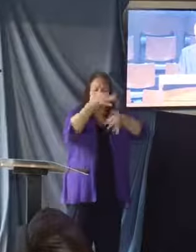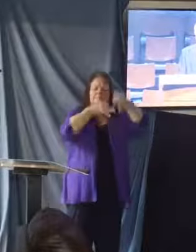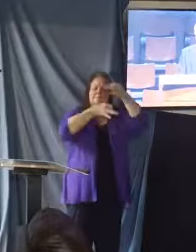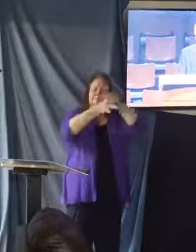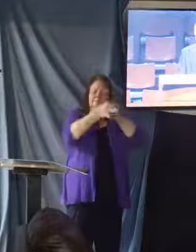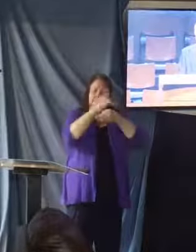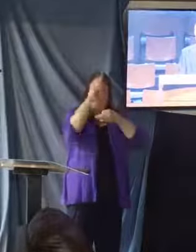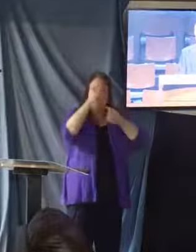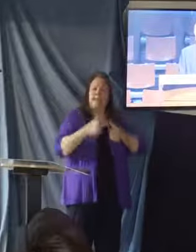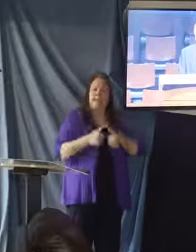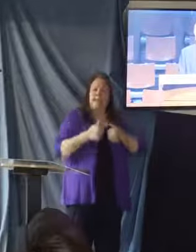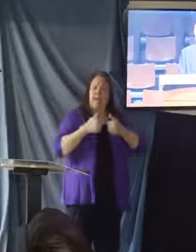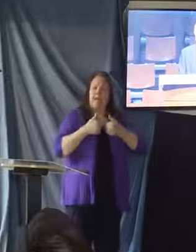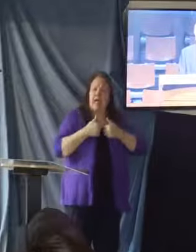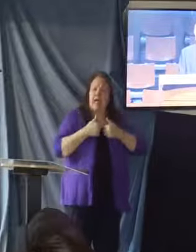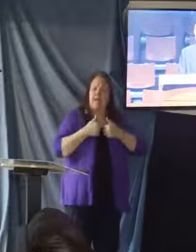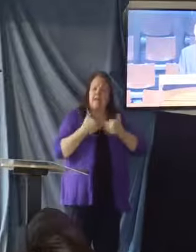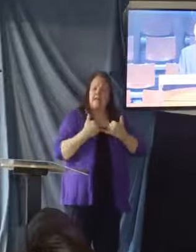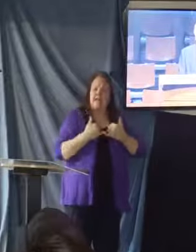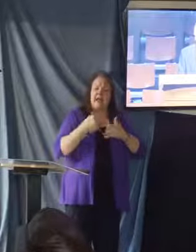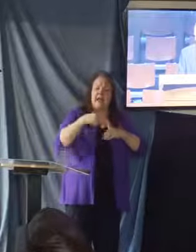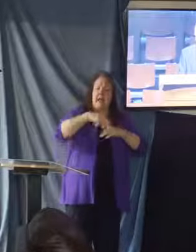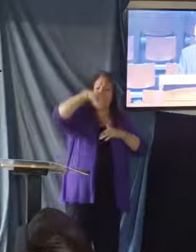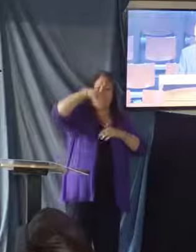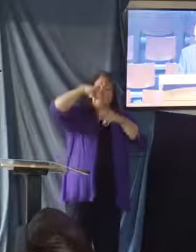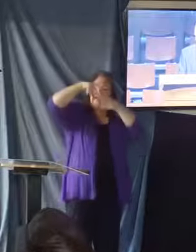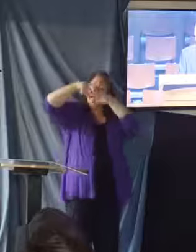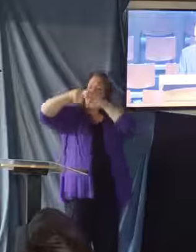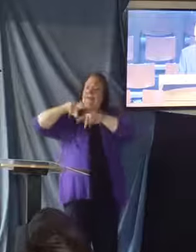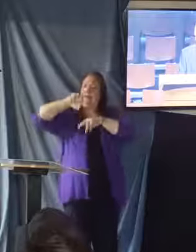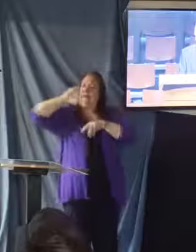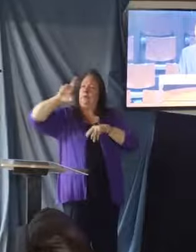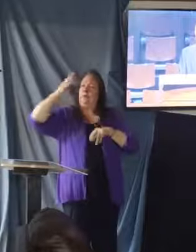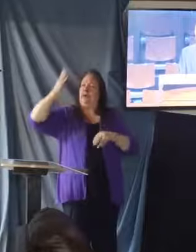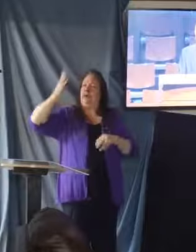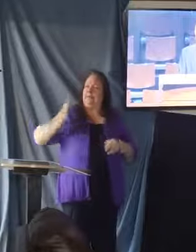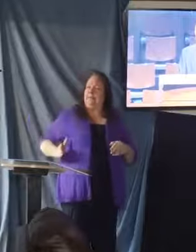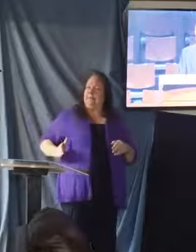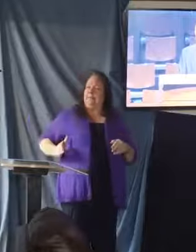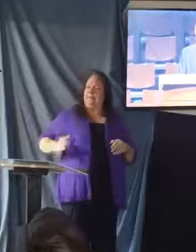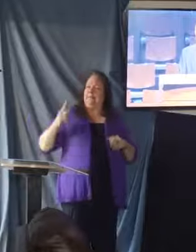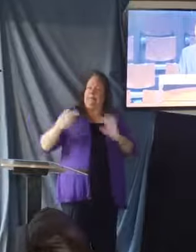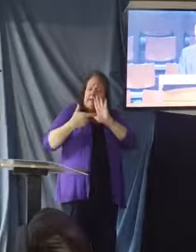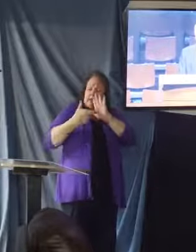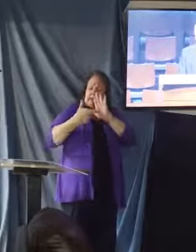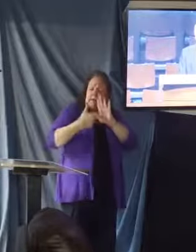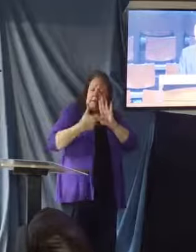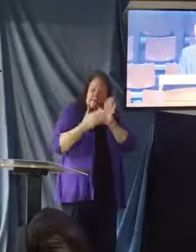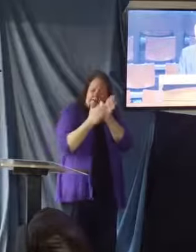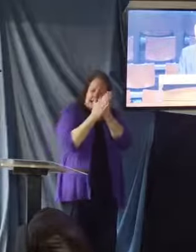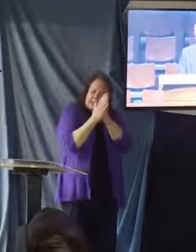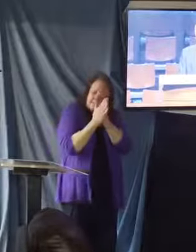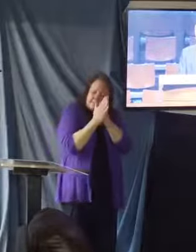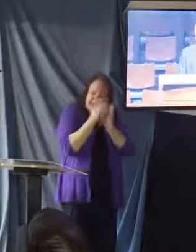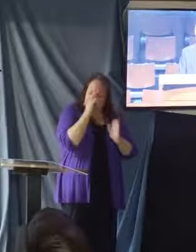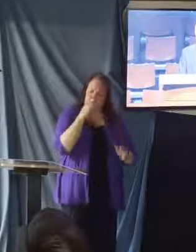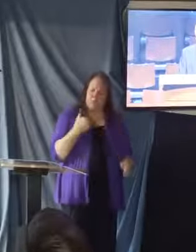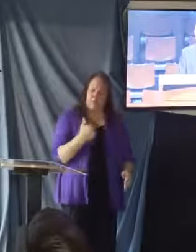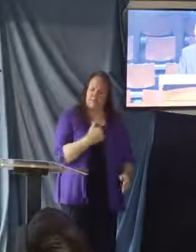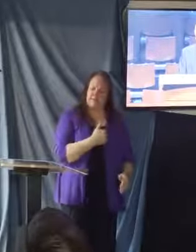alive. He is seated at your right hand in glory. He is there to represent and intercede on our